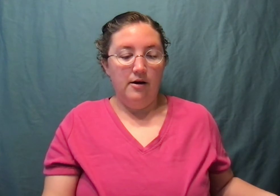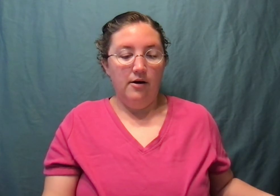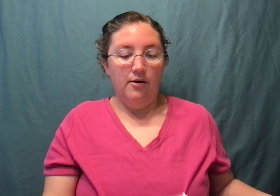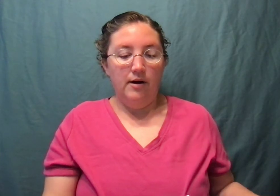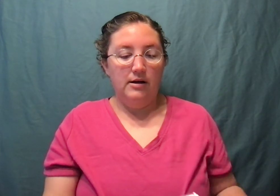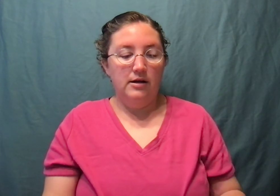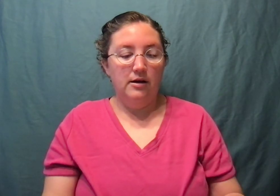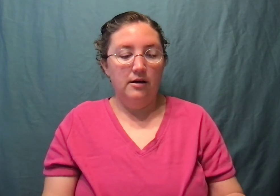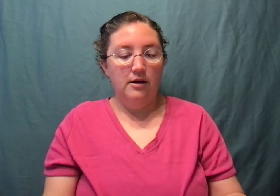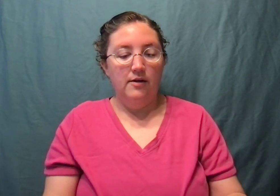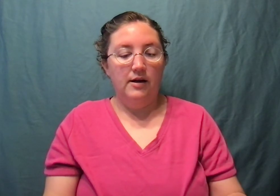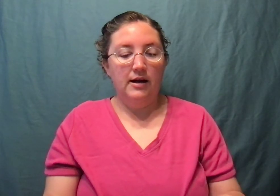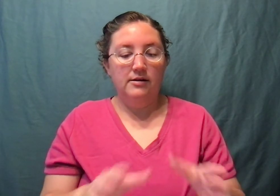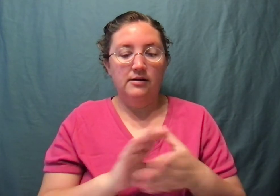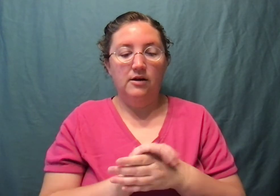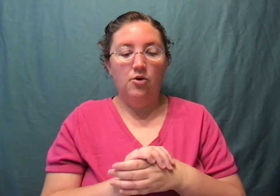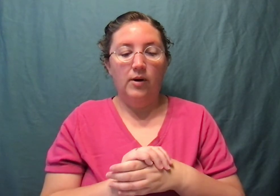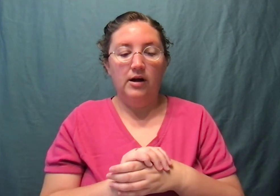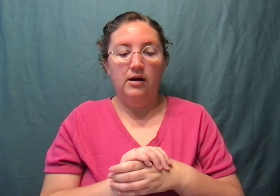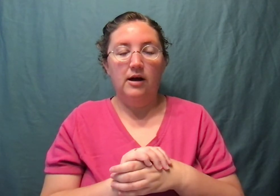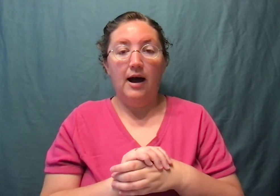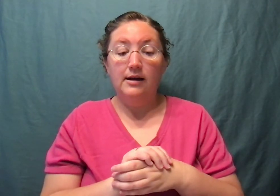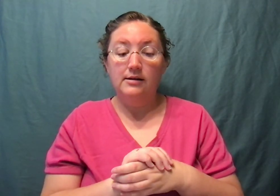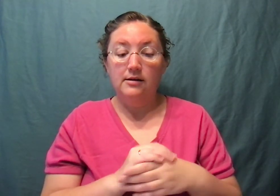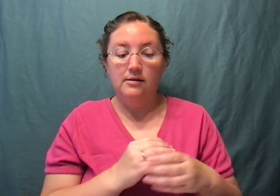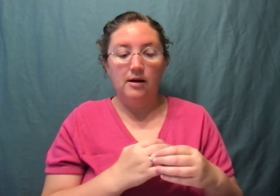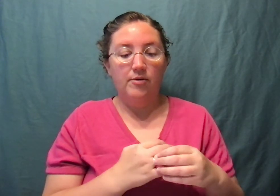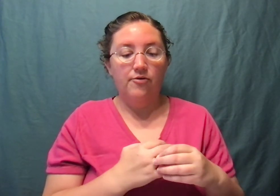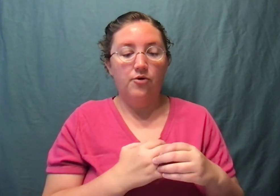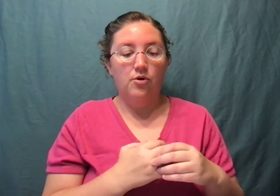All right. The next is a quick accent step for